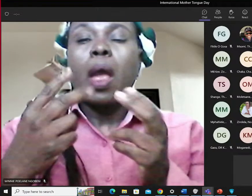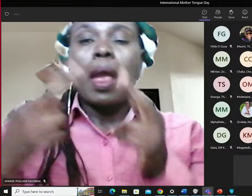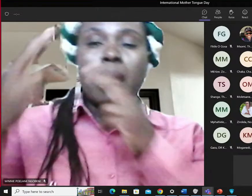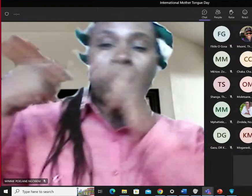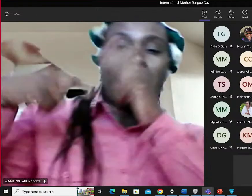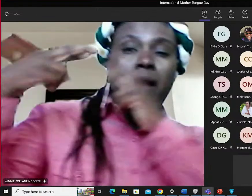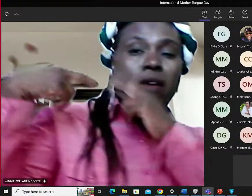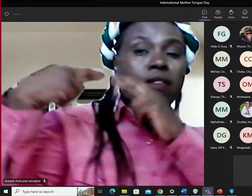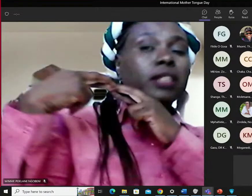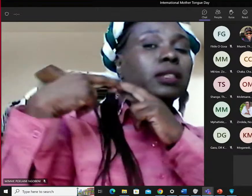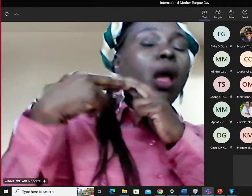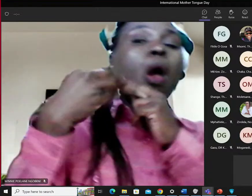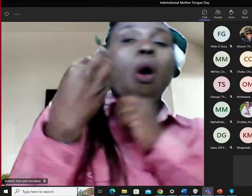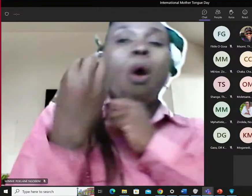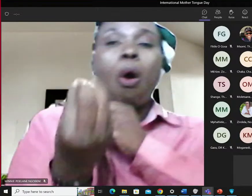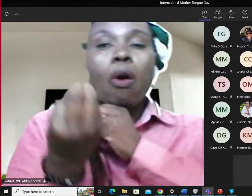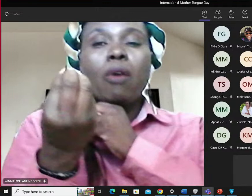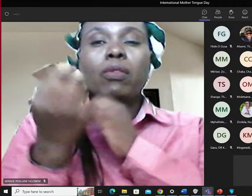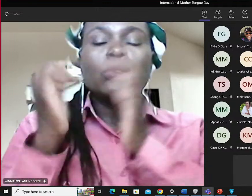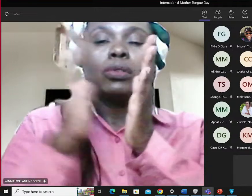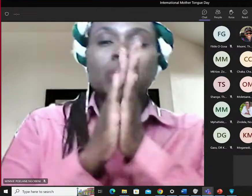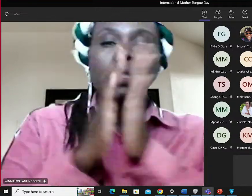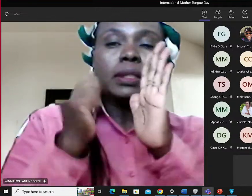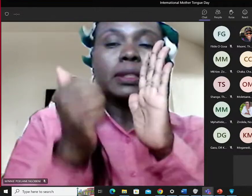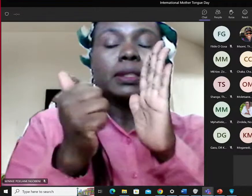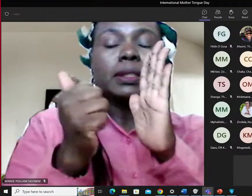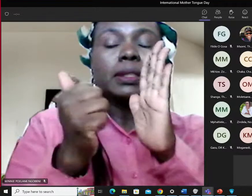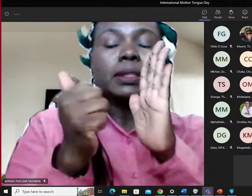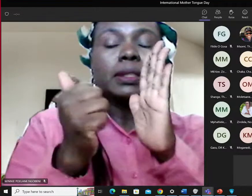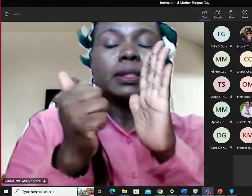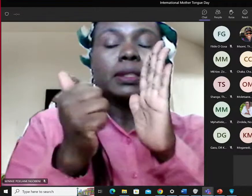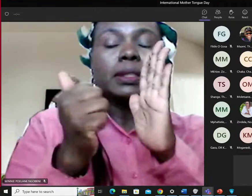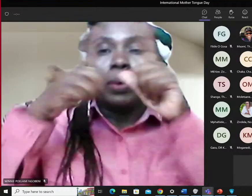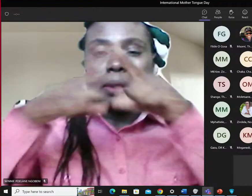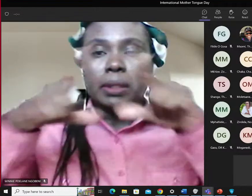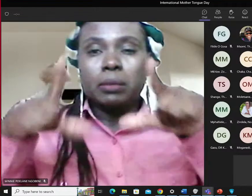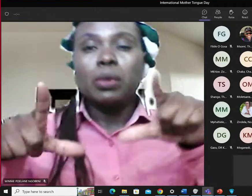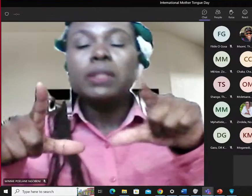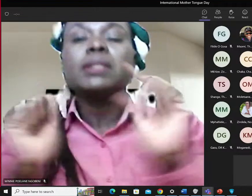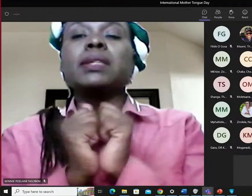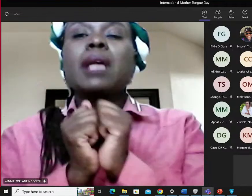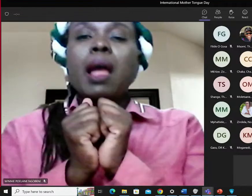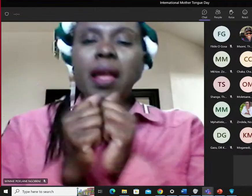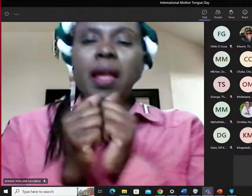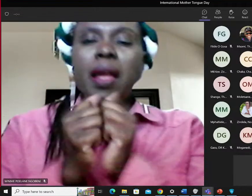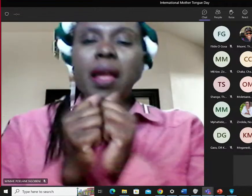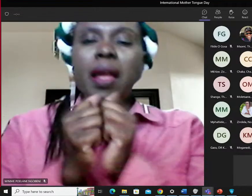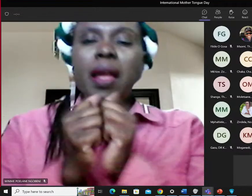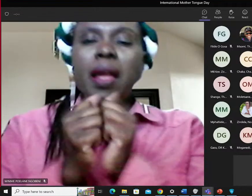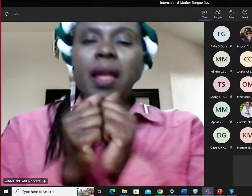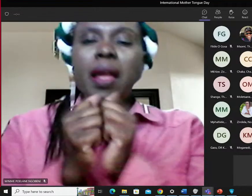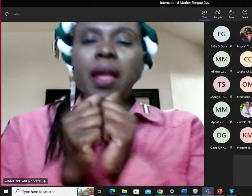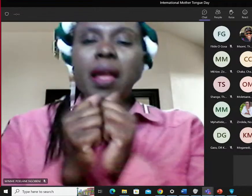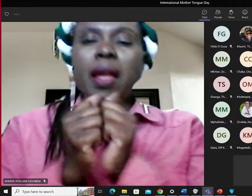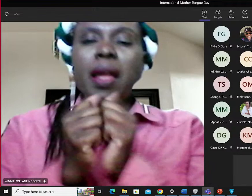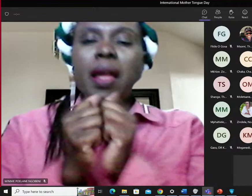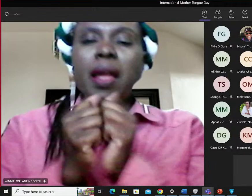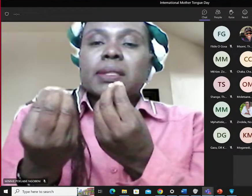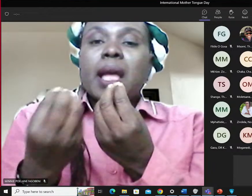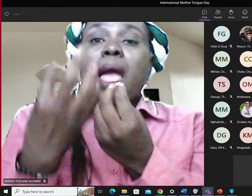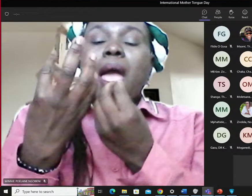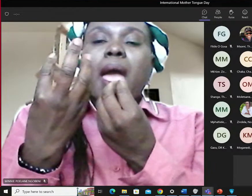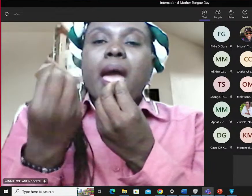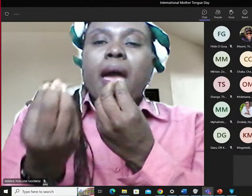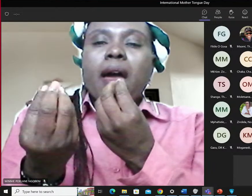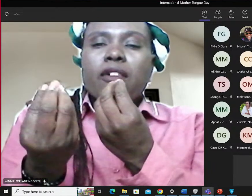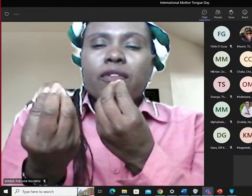the 2016 UNISA language policy. The new language policy was approved by Council